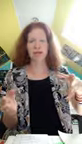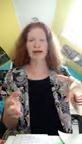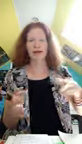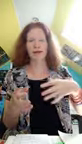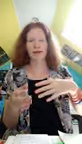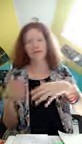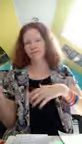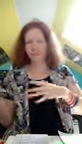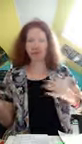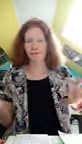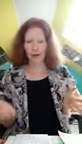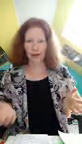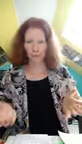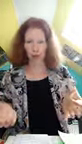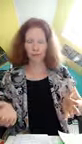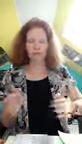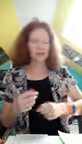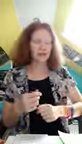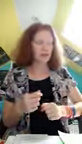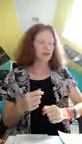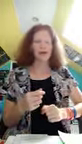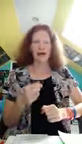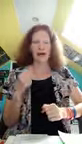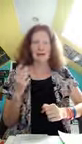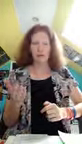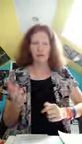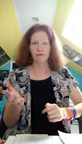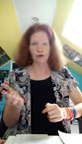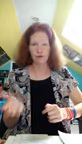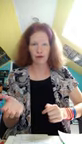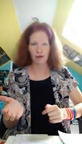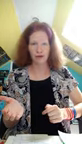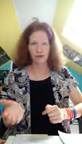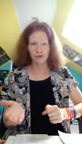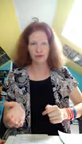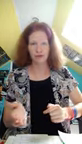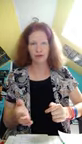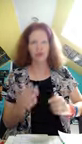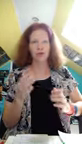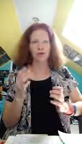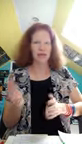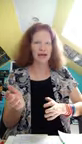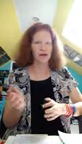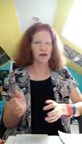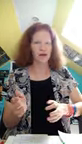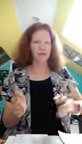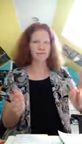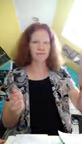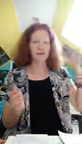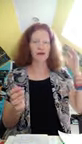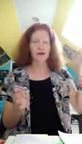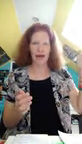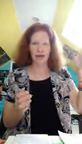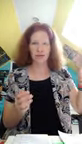that and they give the cat a ball. If you have auditory processing disorder, you might hear, "The cat wants